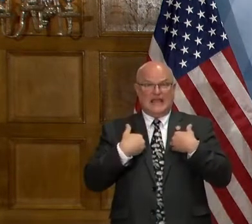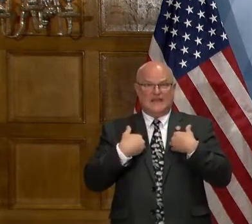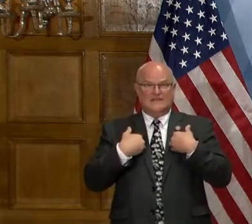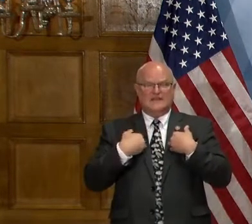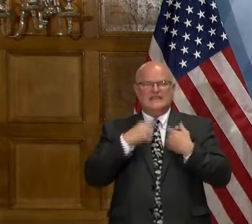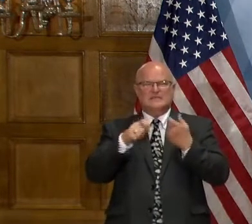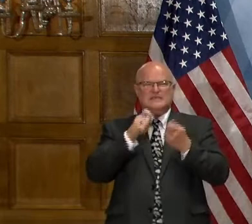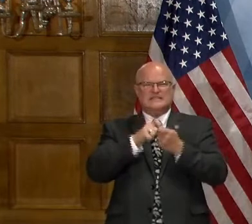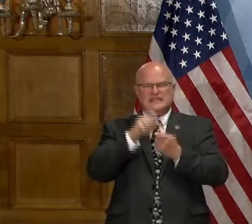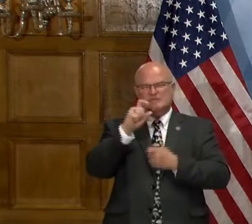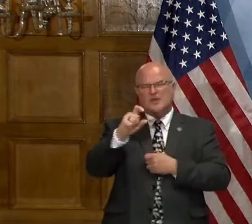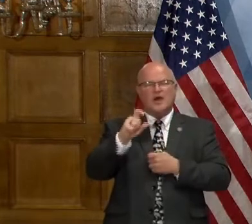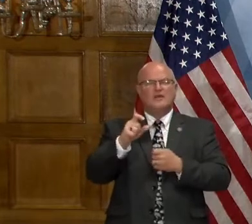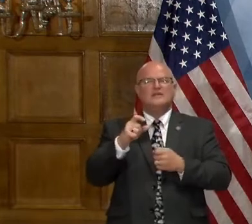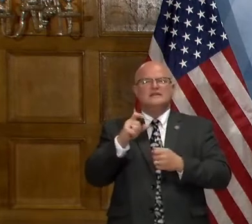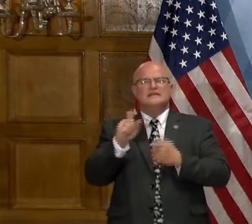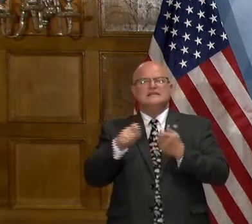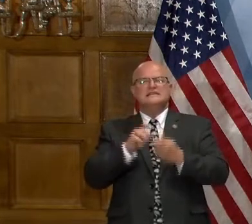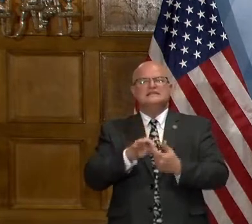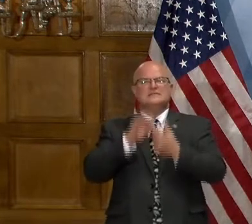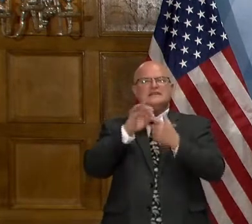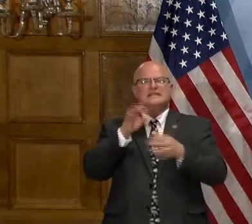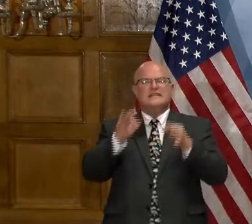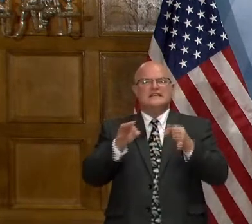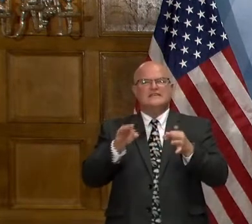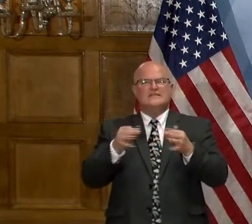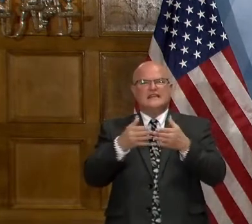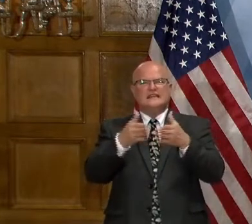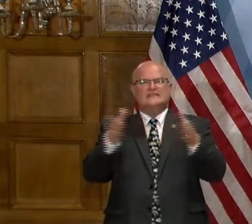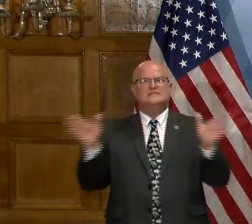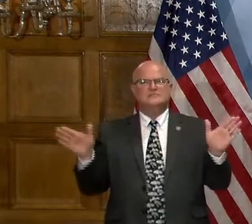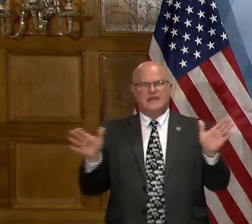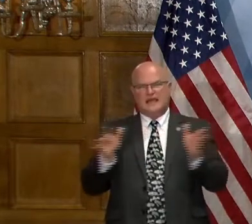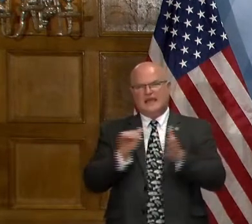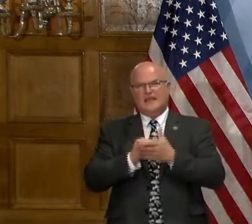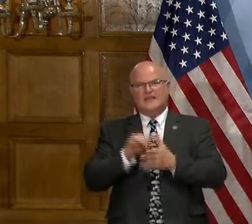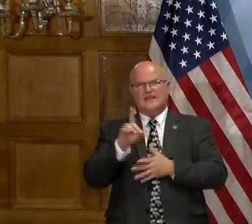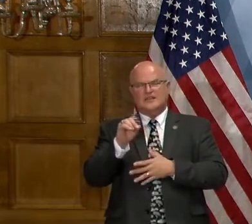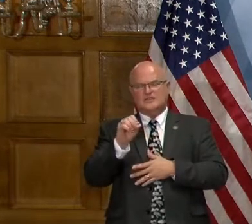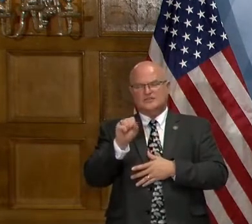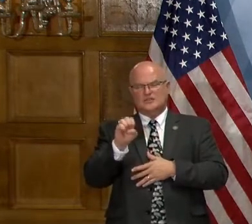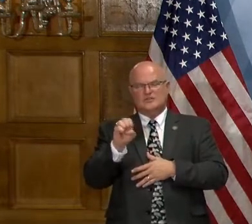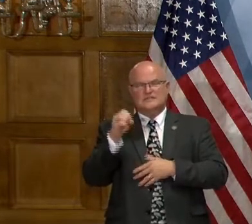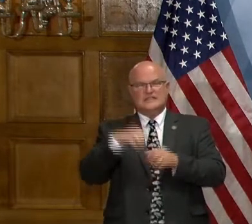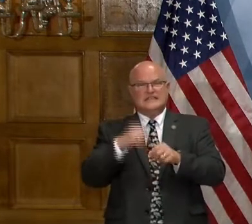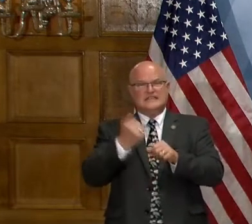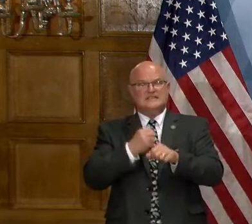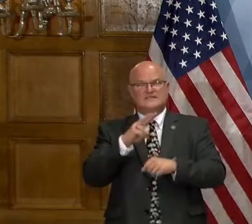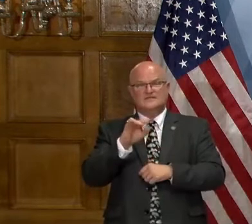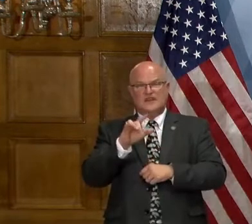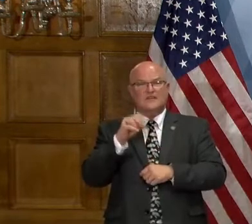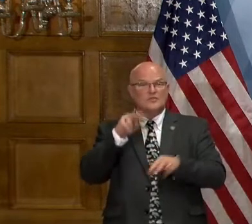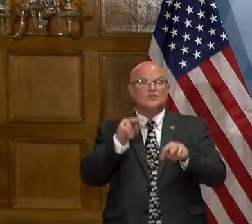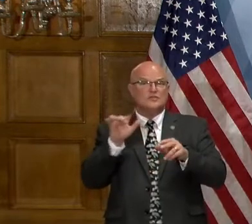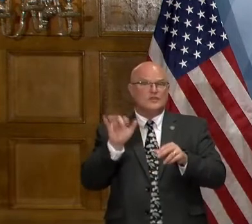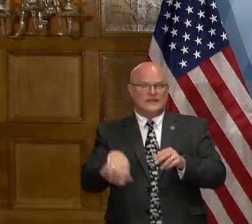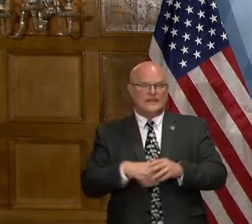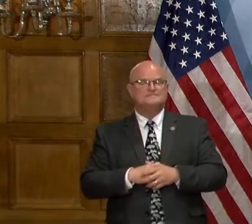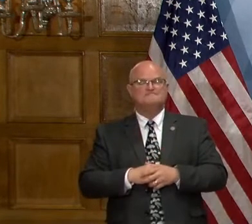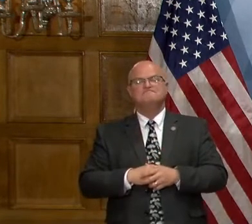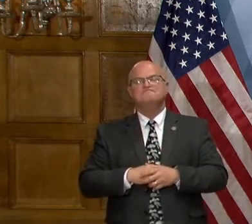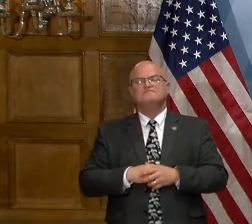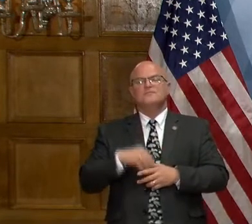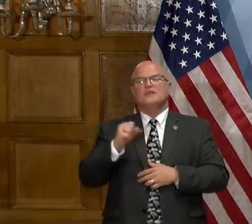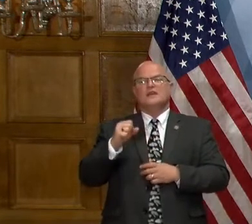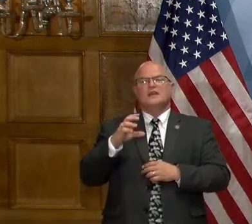particular vial, particularly if they expand the doses in each vial, which they're looking at doing.